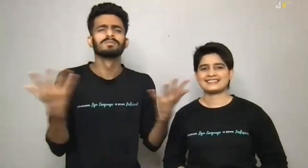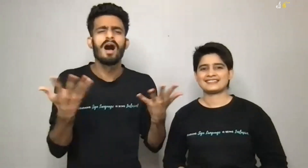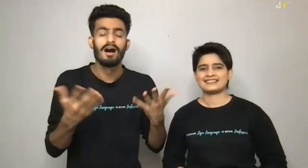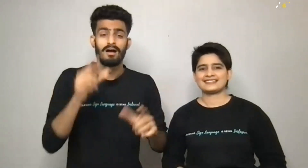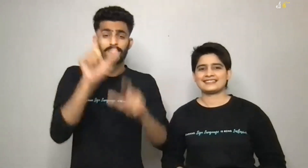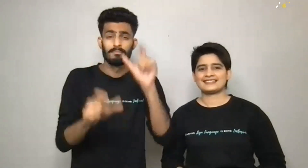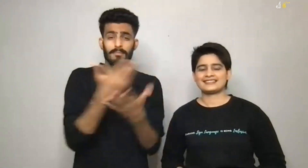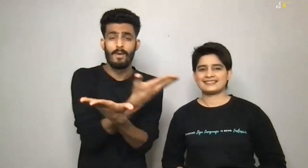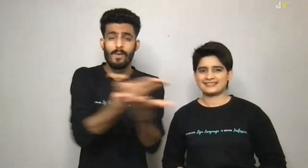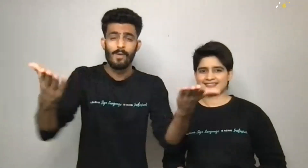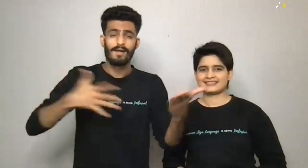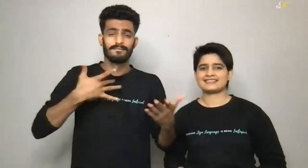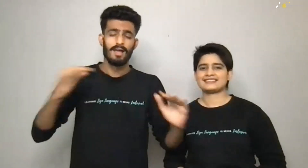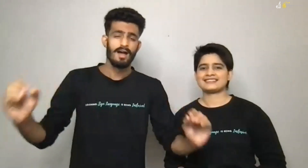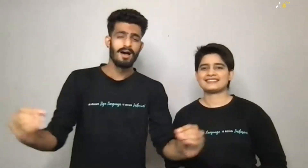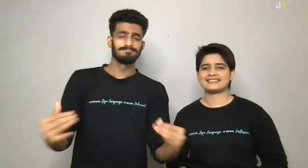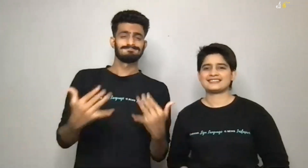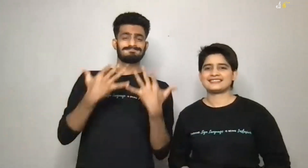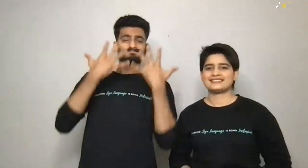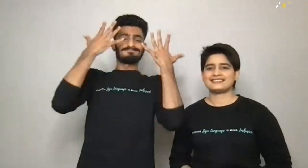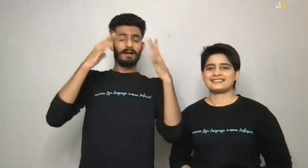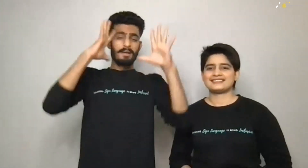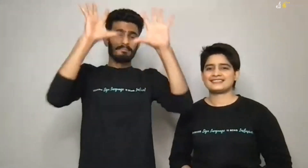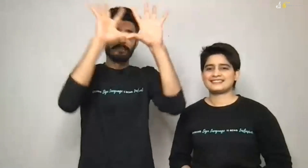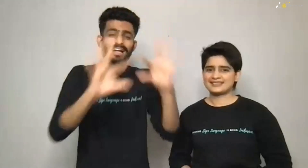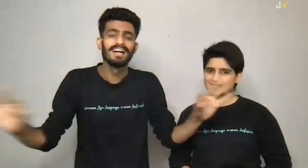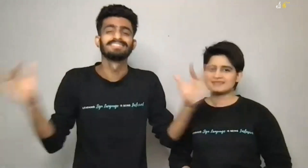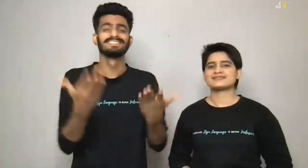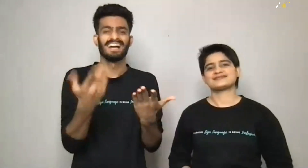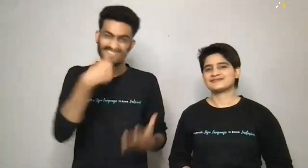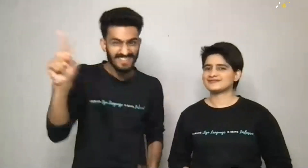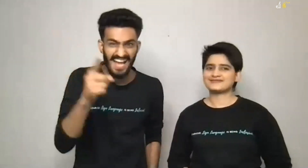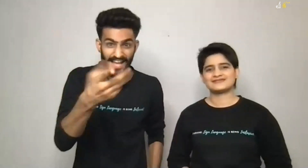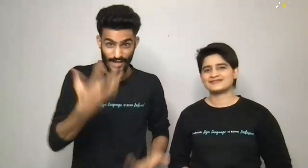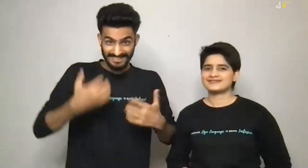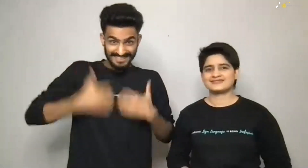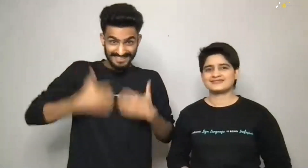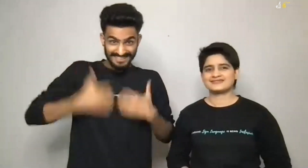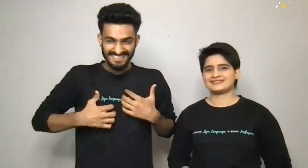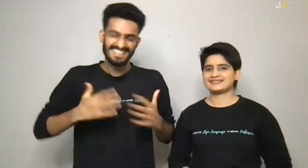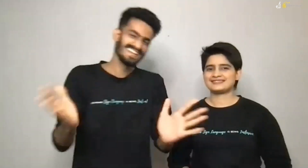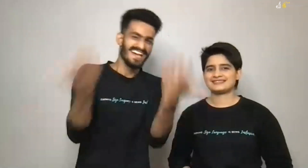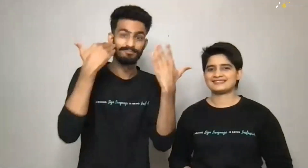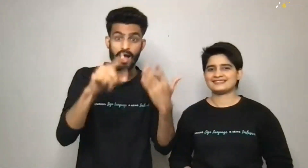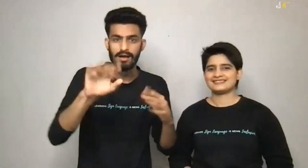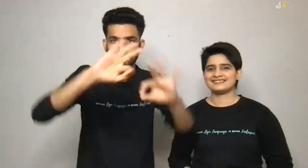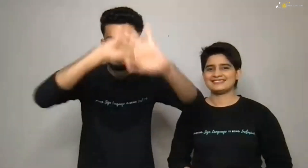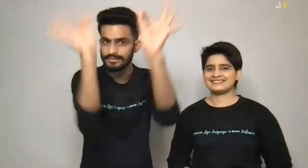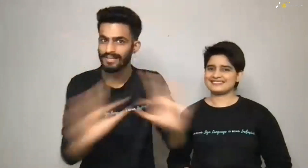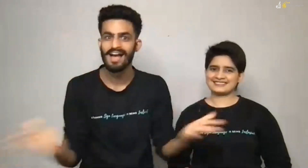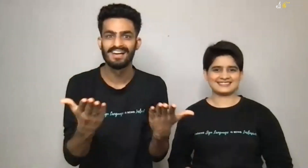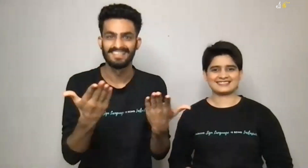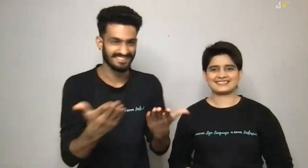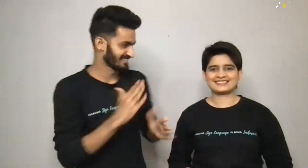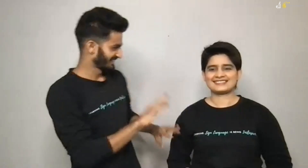And this song showcases that it should be inspiring, it should be peaceful. I hope you're all